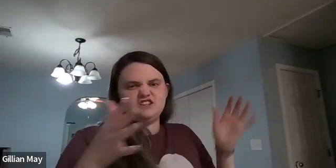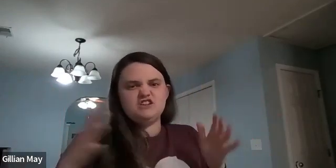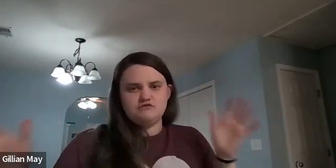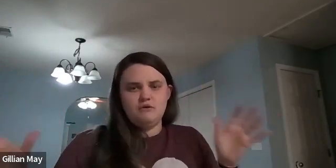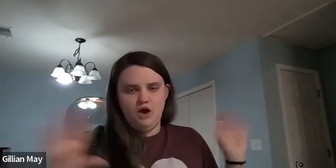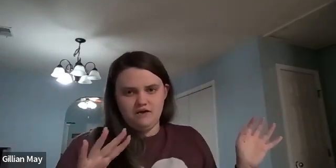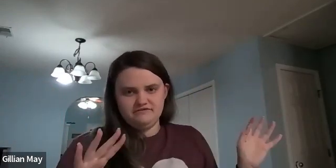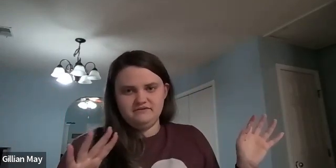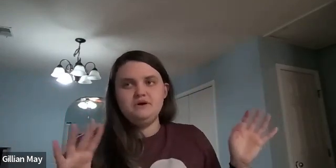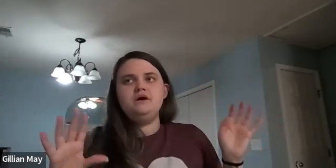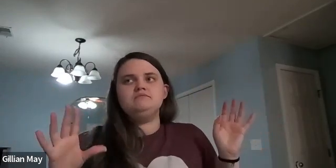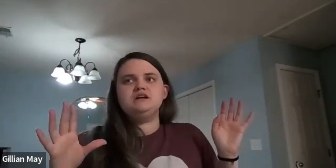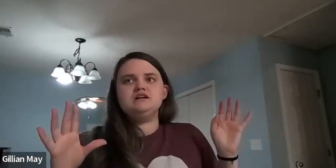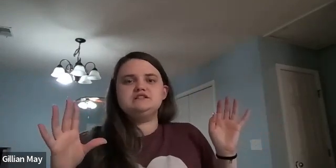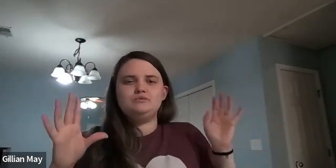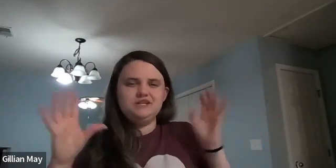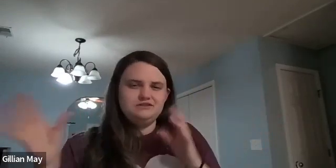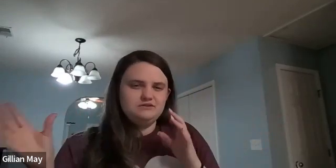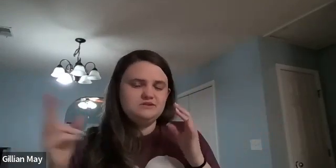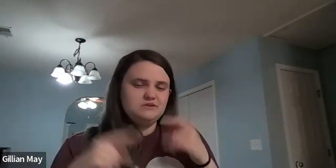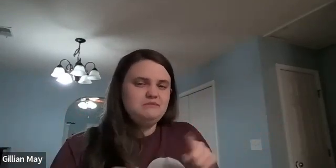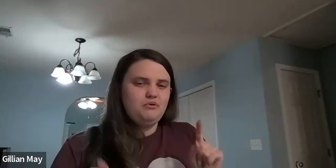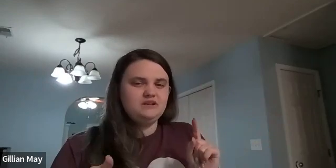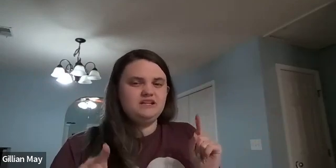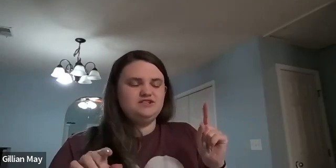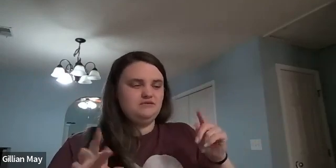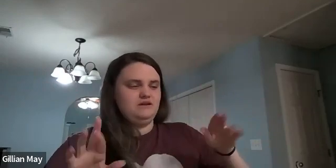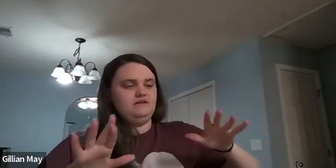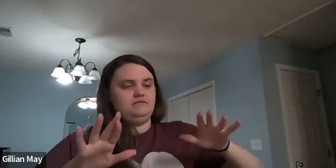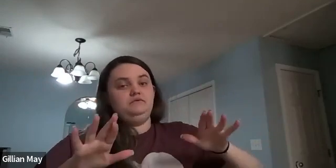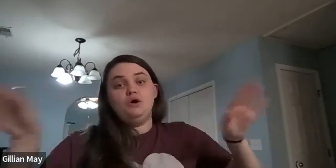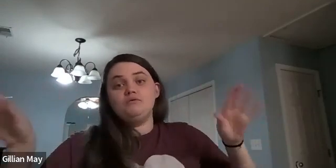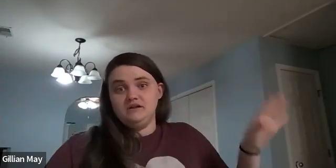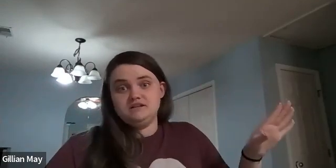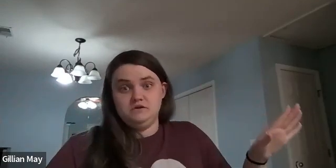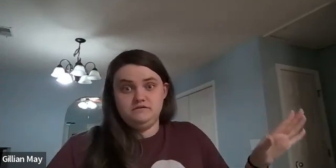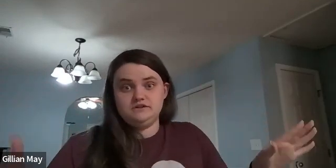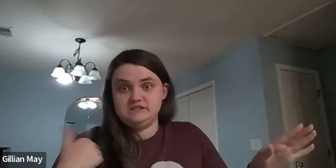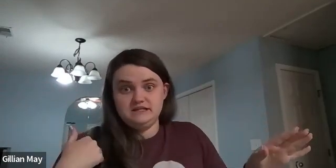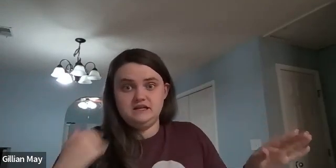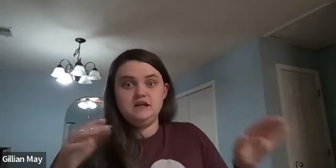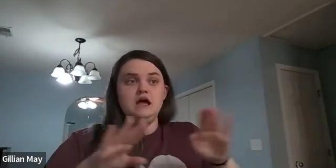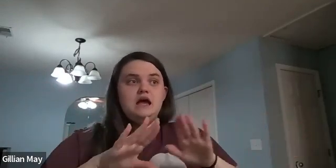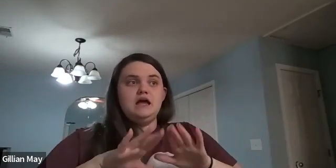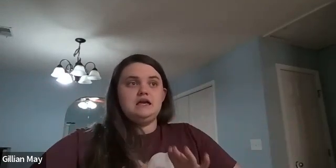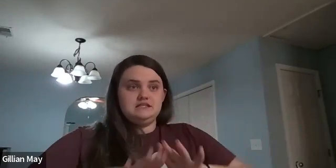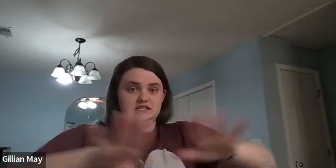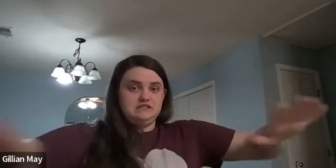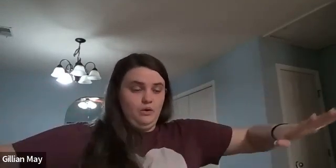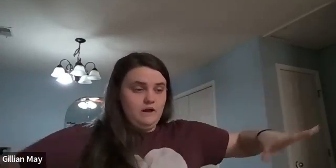going to throw it off. Because what you do, it's really important is you don't realize when you first, because I didn't, is this whole